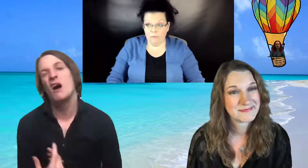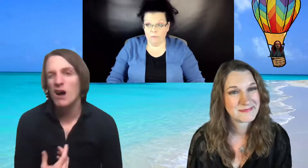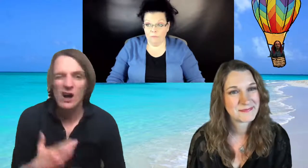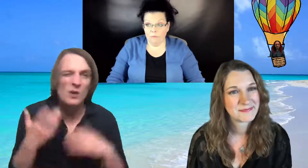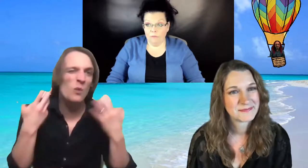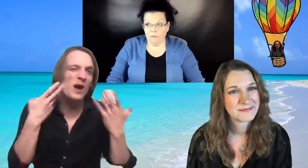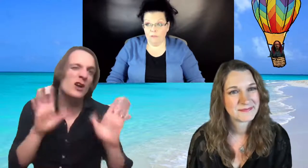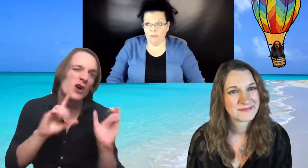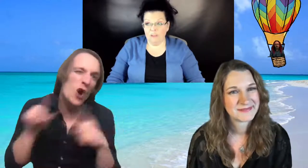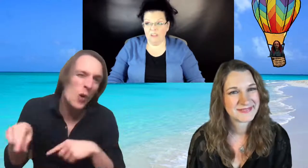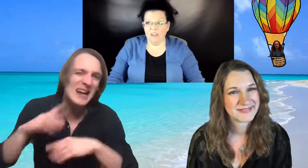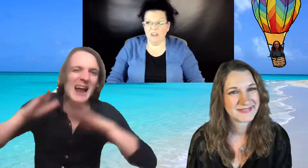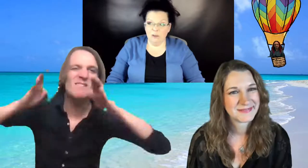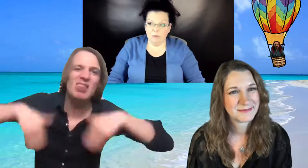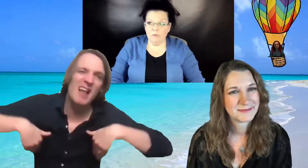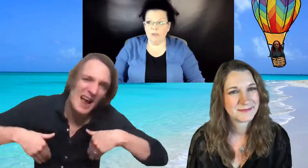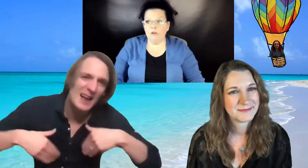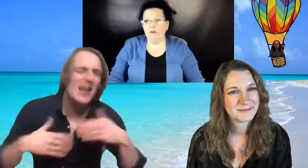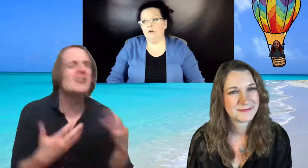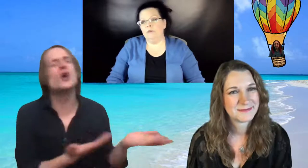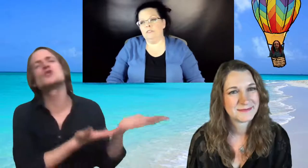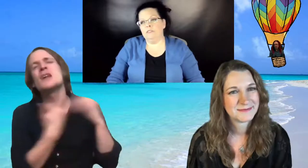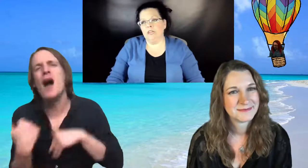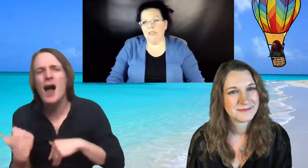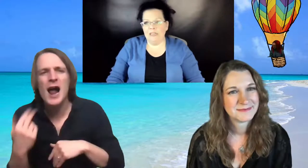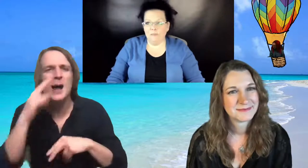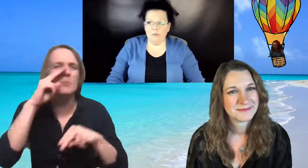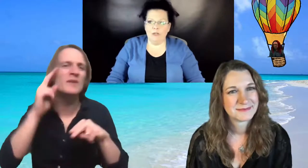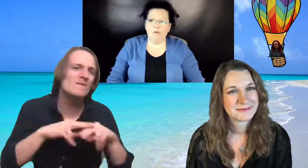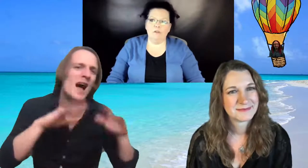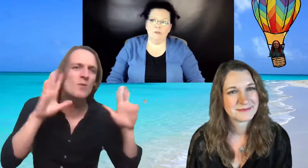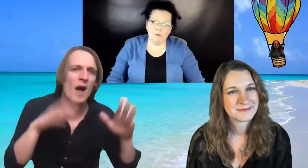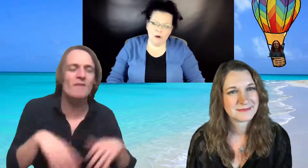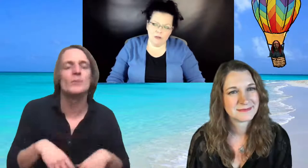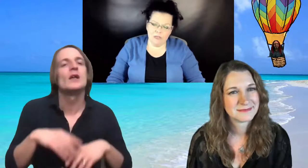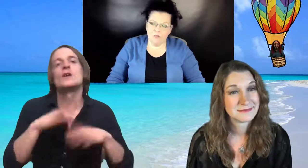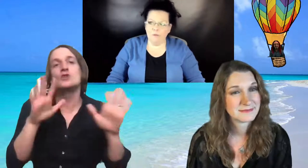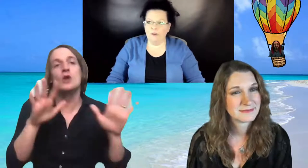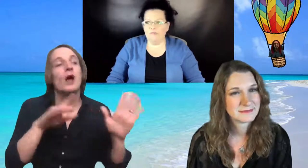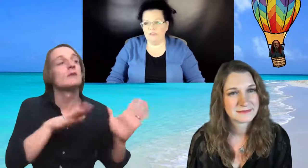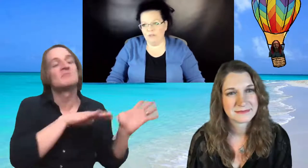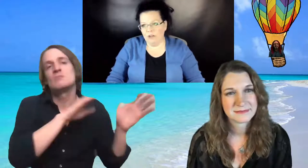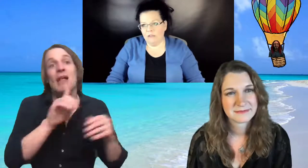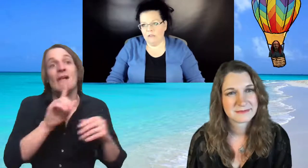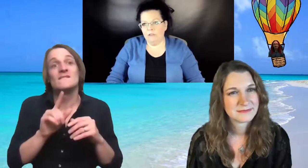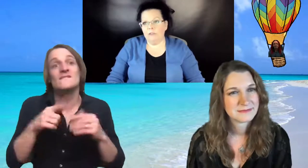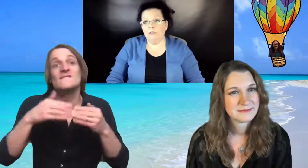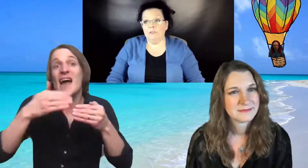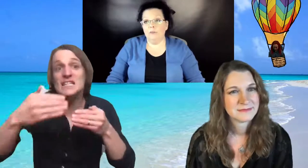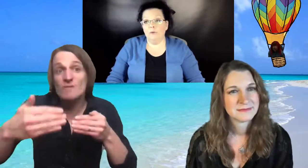come? And we're like, oh, we don't want to go. It's late. We don't want to go to another party. We won't have any